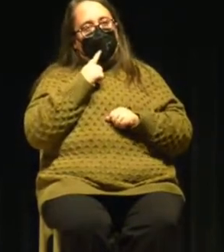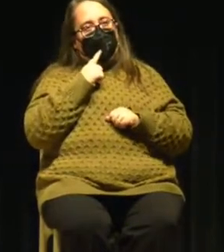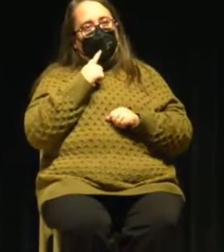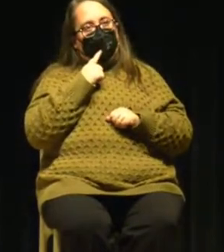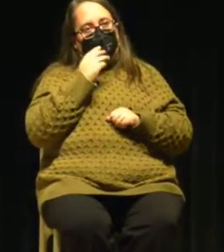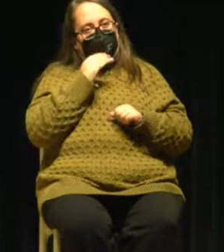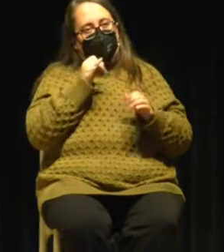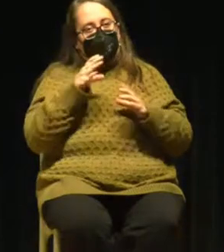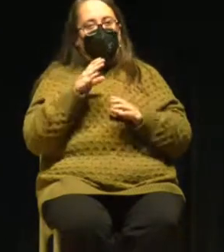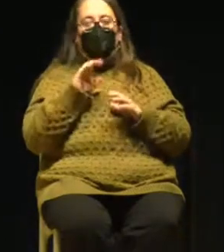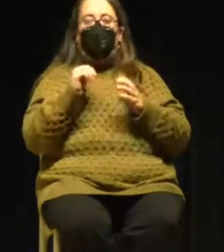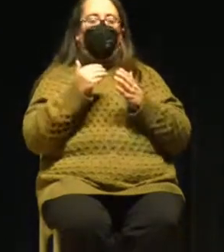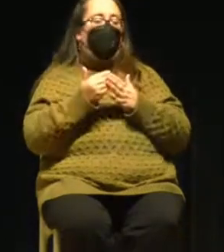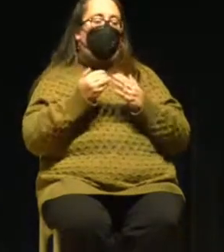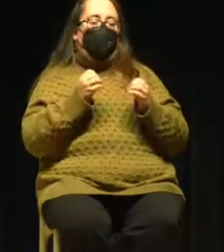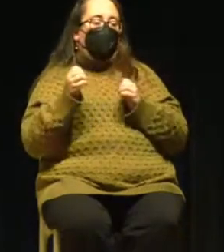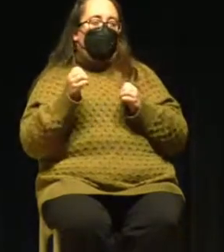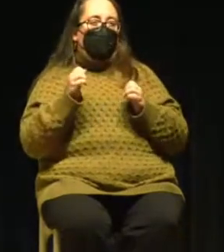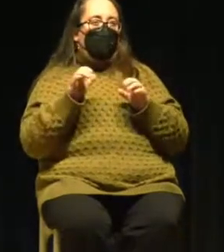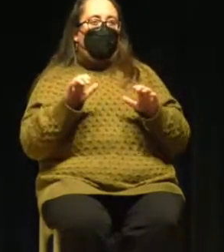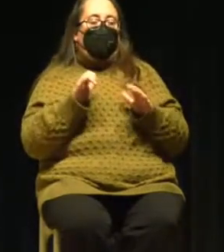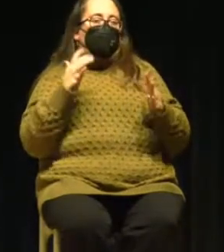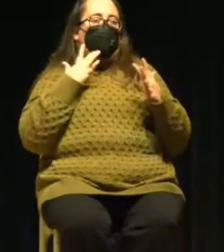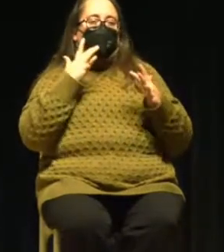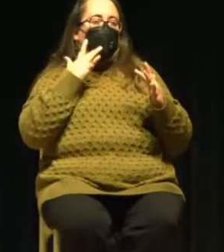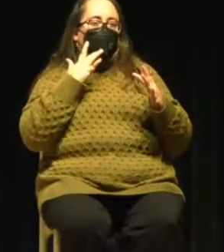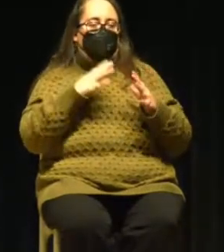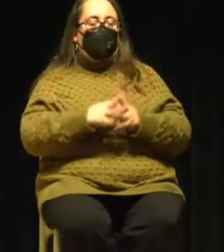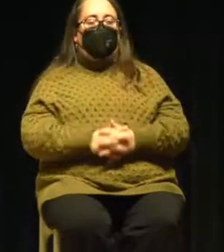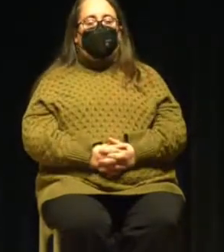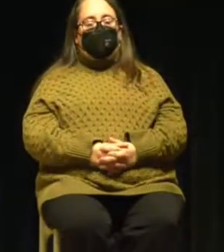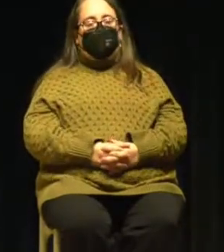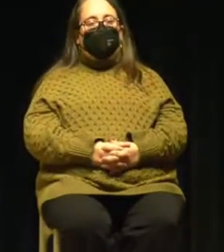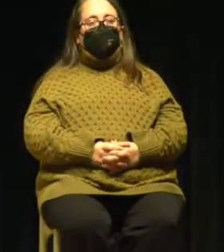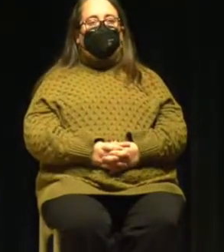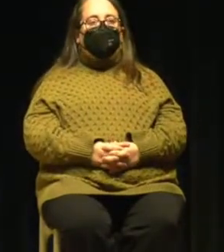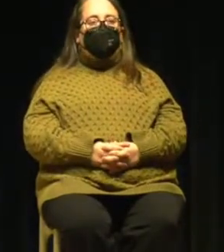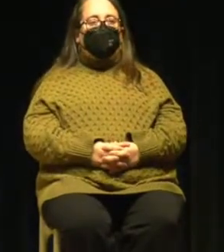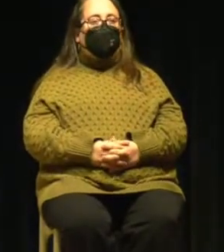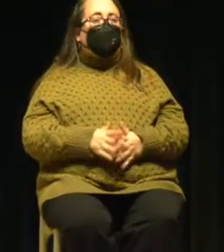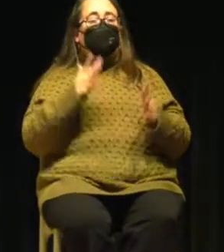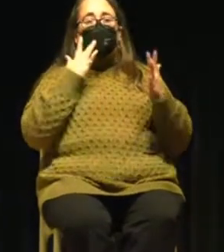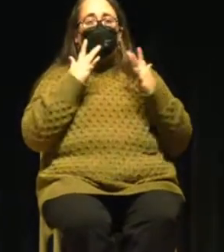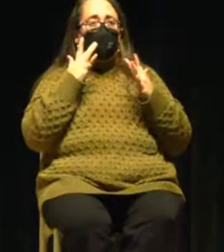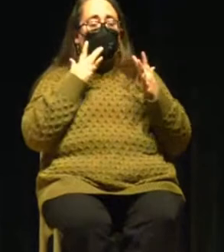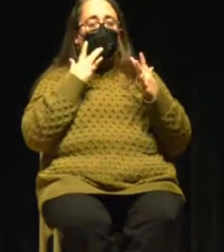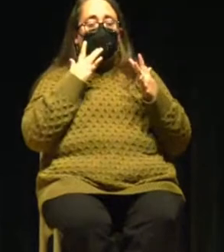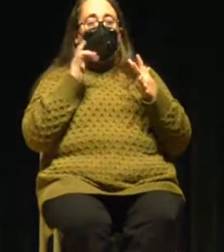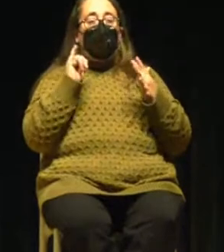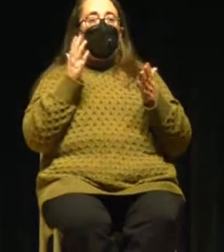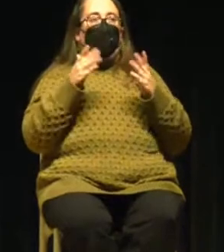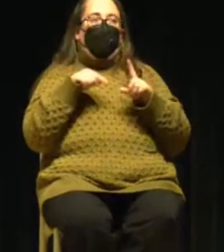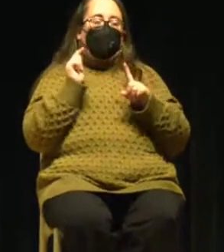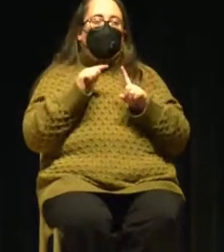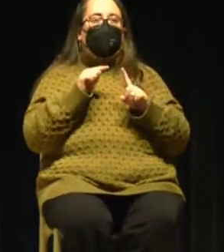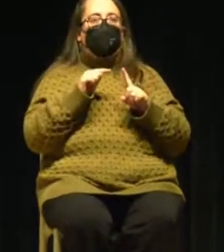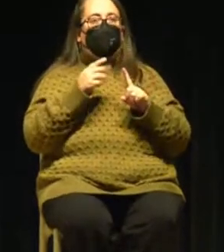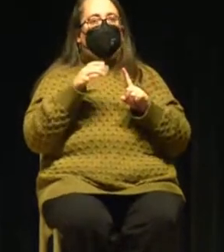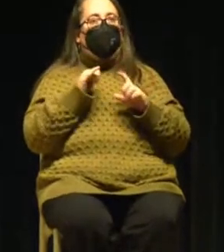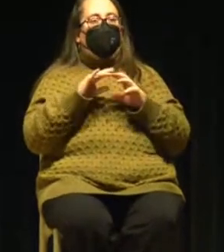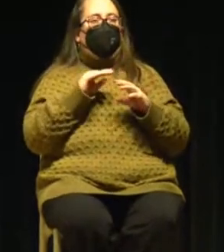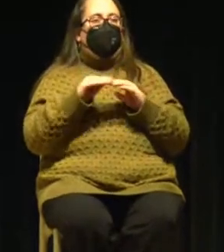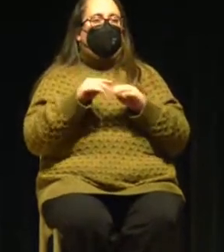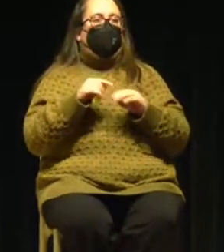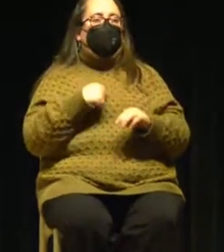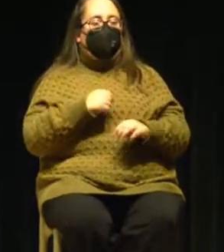Every single one of those efforts was an act of desperation. Yeah. An act of absolute desperation. Like maybe this will be the thing that fixes